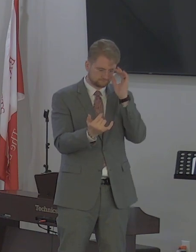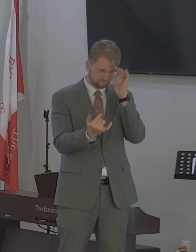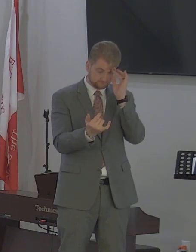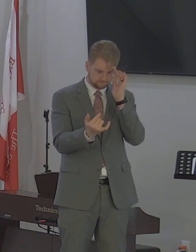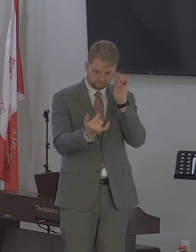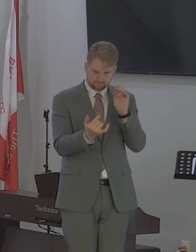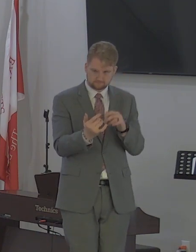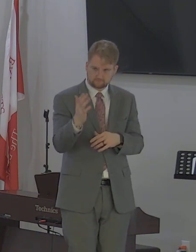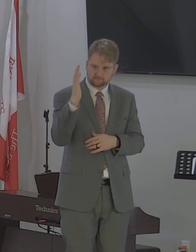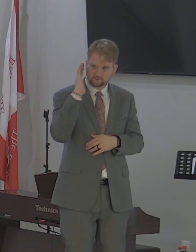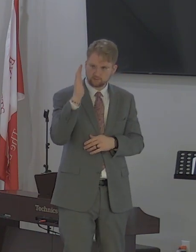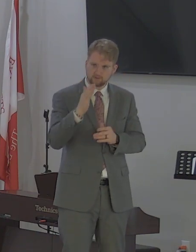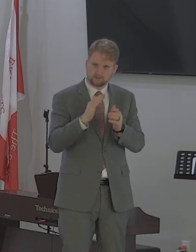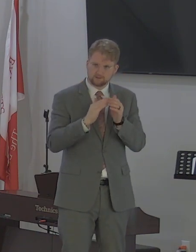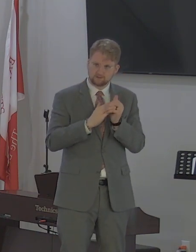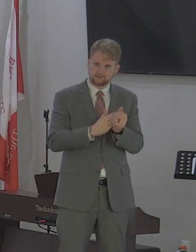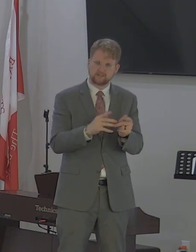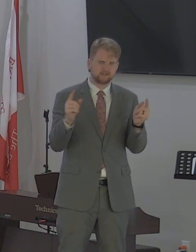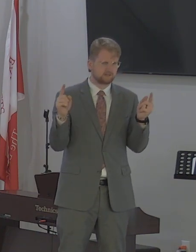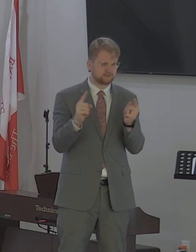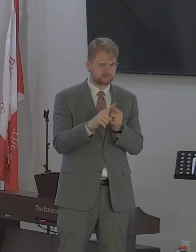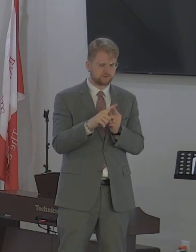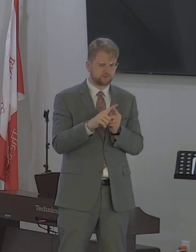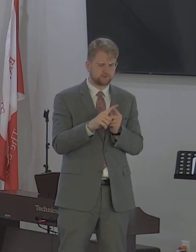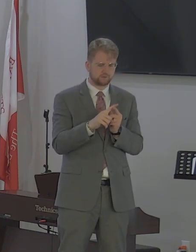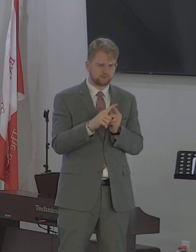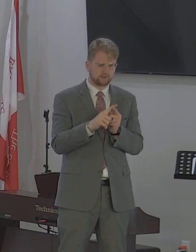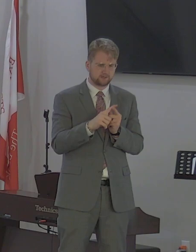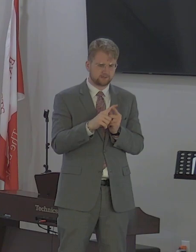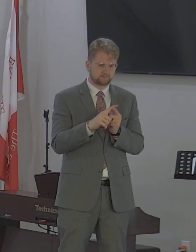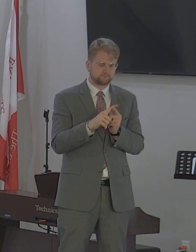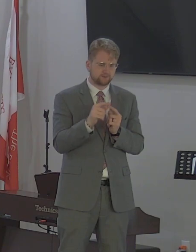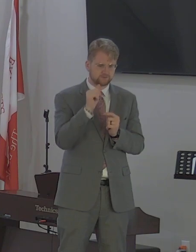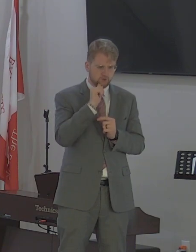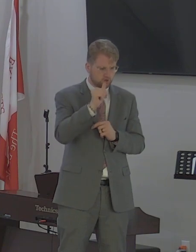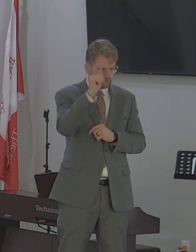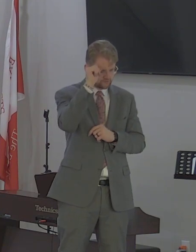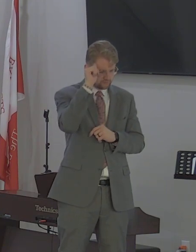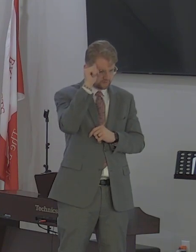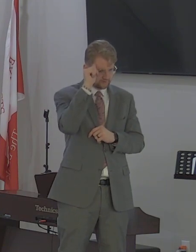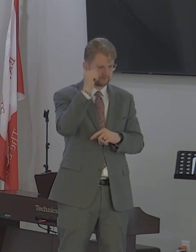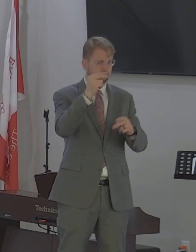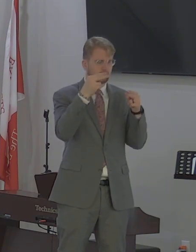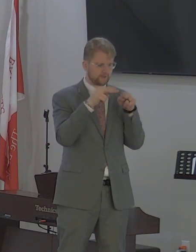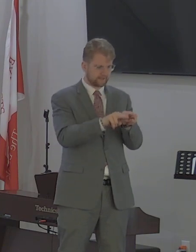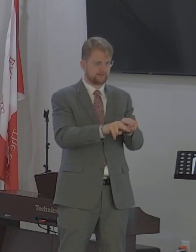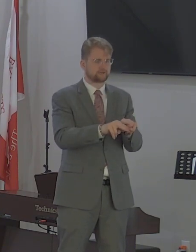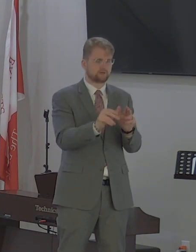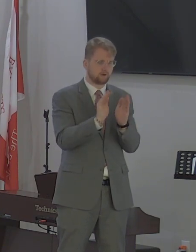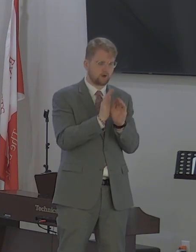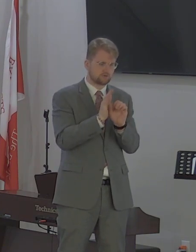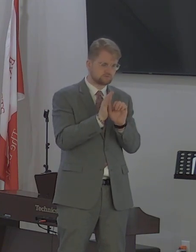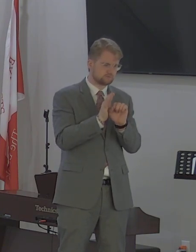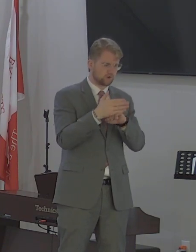flesh lead to fornication, adultery, idolatry, and